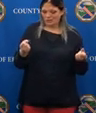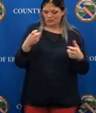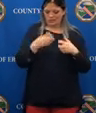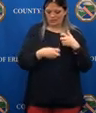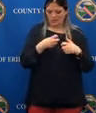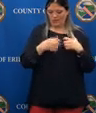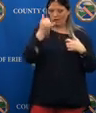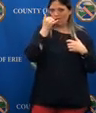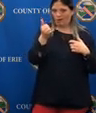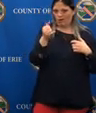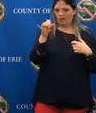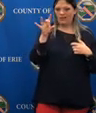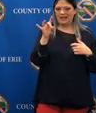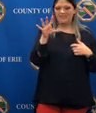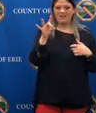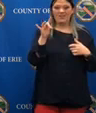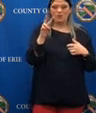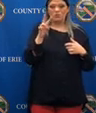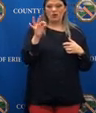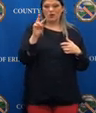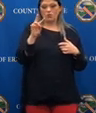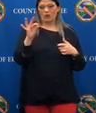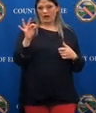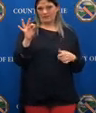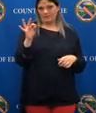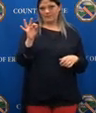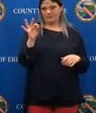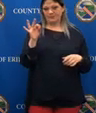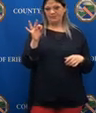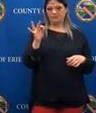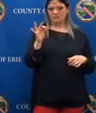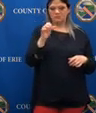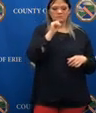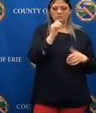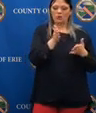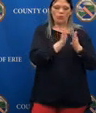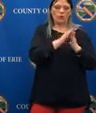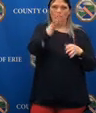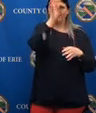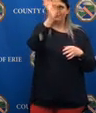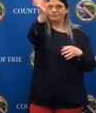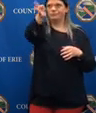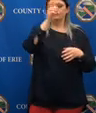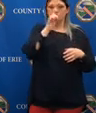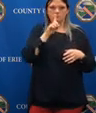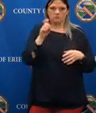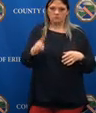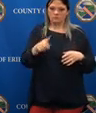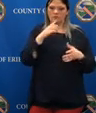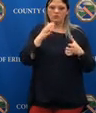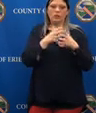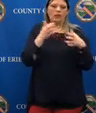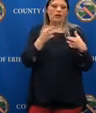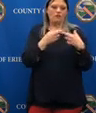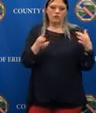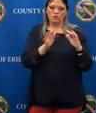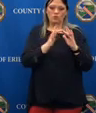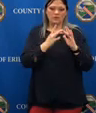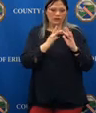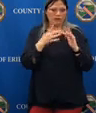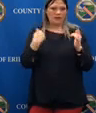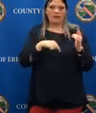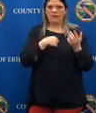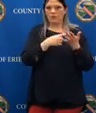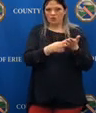can call the hotline at 858-2929. Do not ask hypothetical questions, and then there's lots of resources online that we've